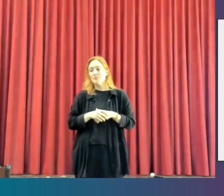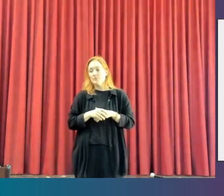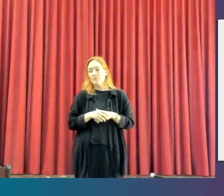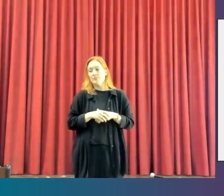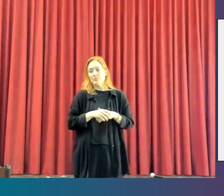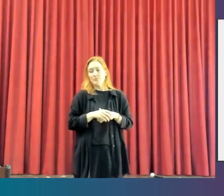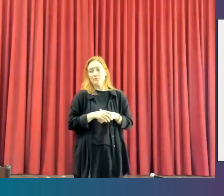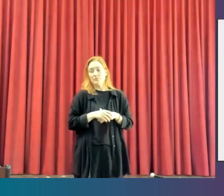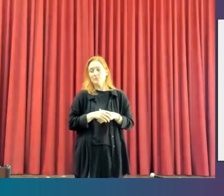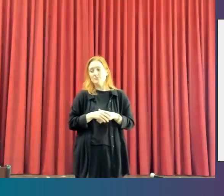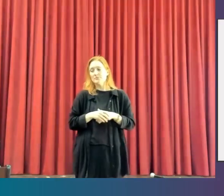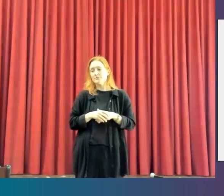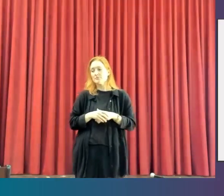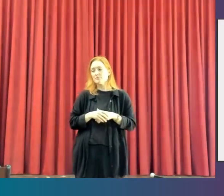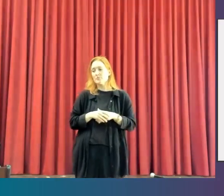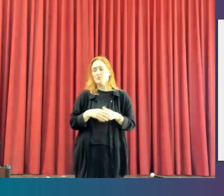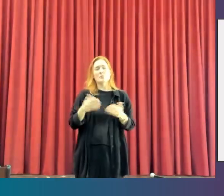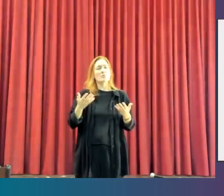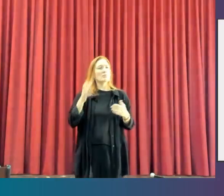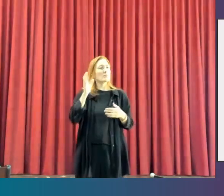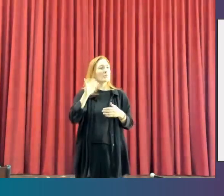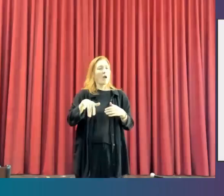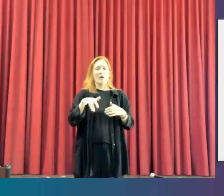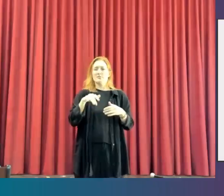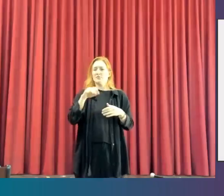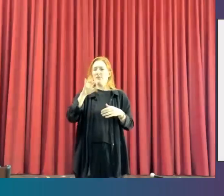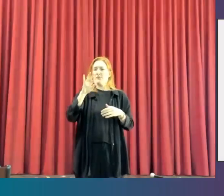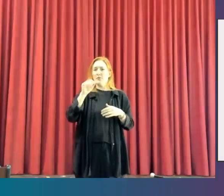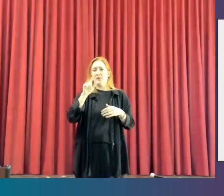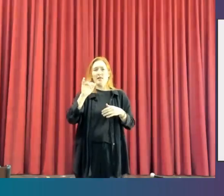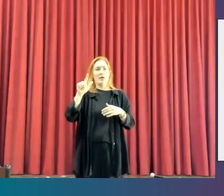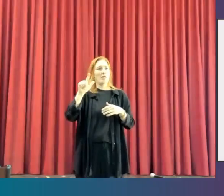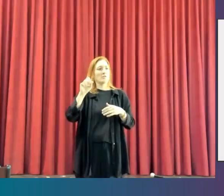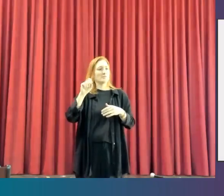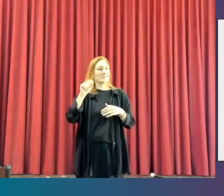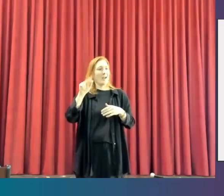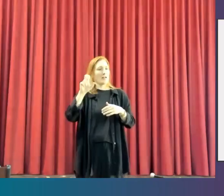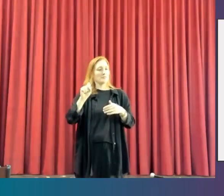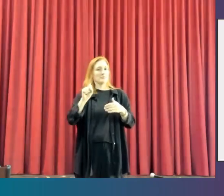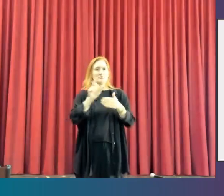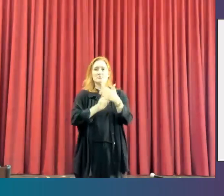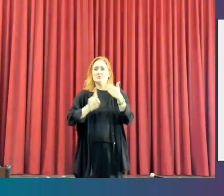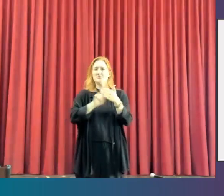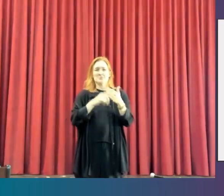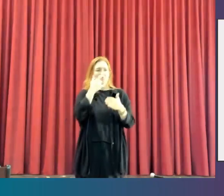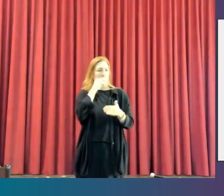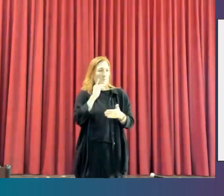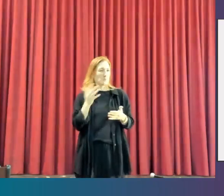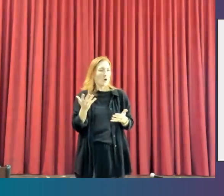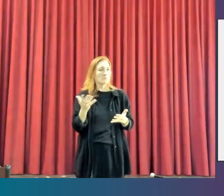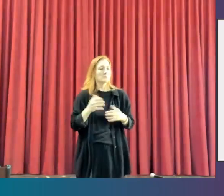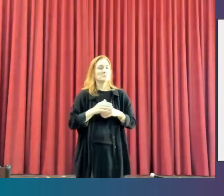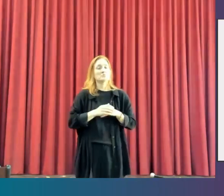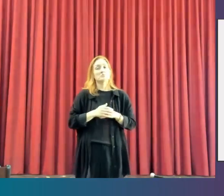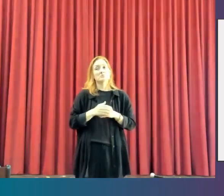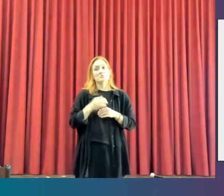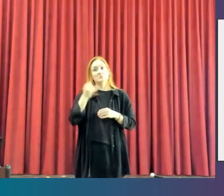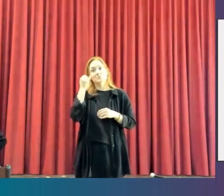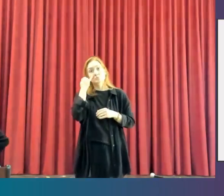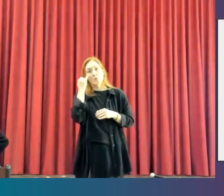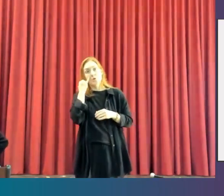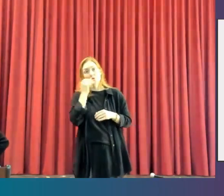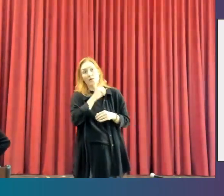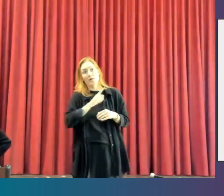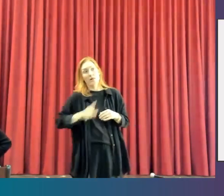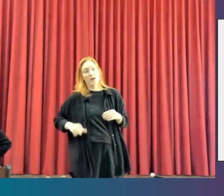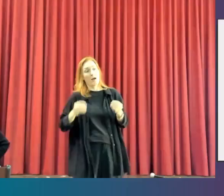So what does familial status discrimination look like? Well, it can look like a landlord